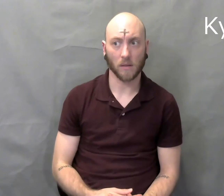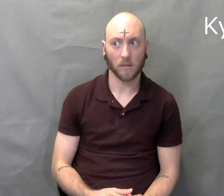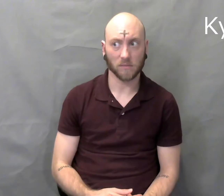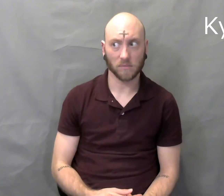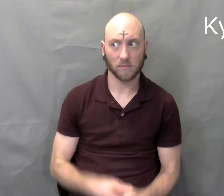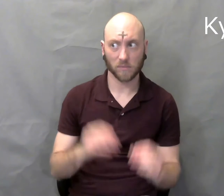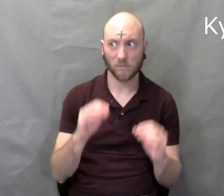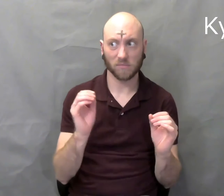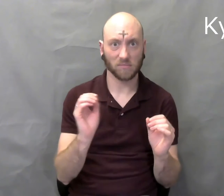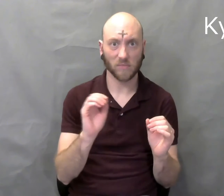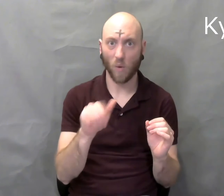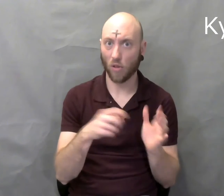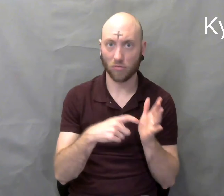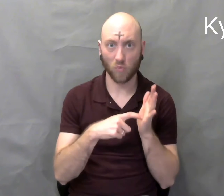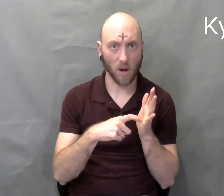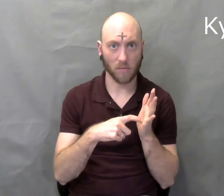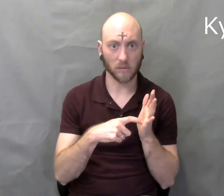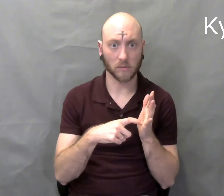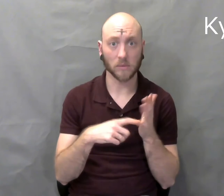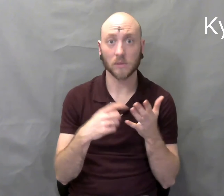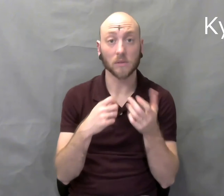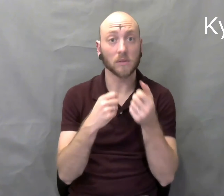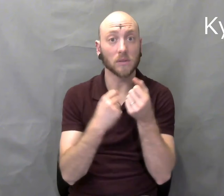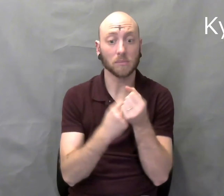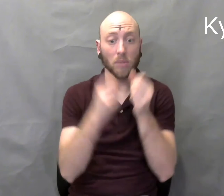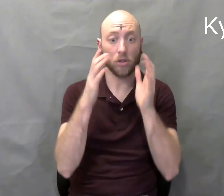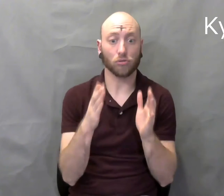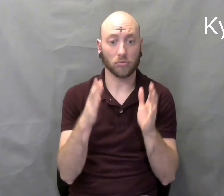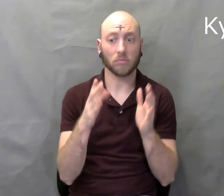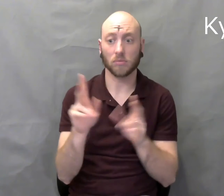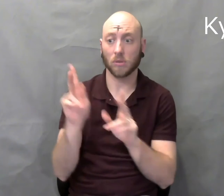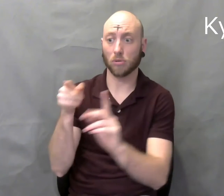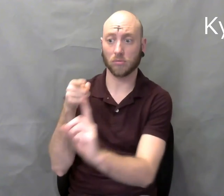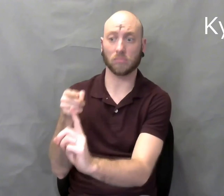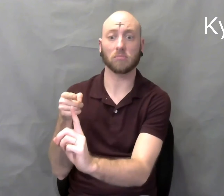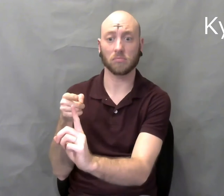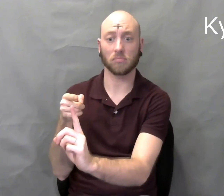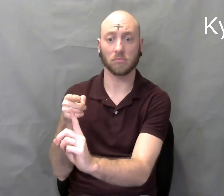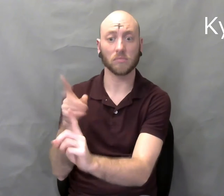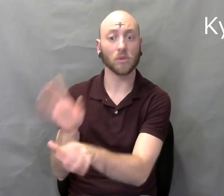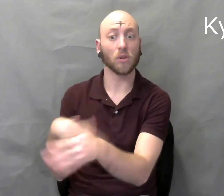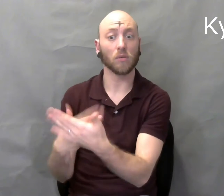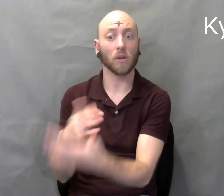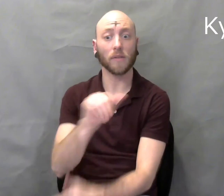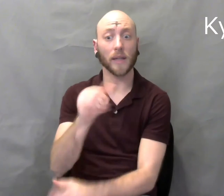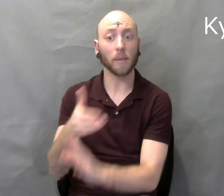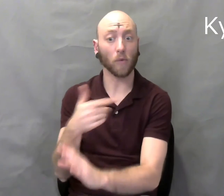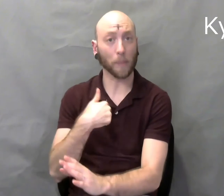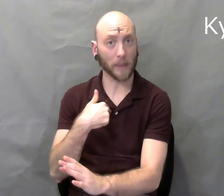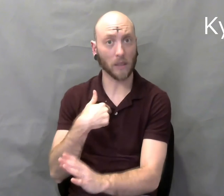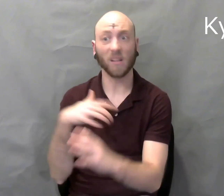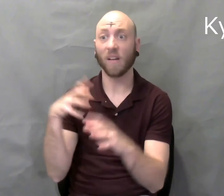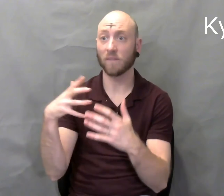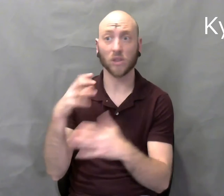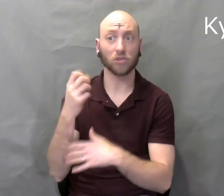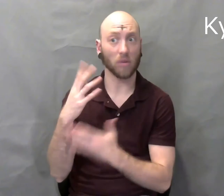more extravagant than that. Like a sponsor is somebody that got here before me, has been through the 12 steps, as it's mentioned in the